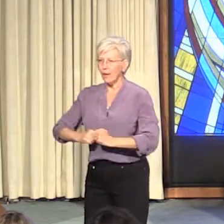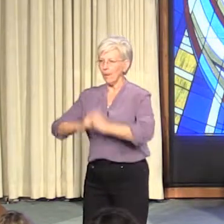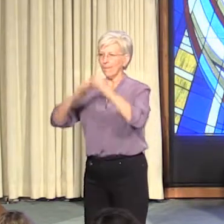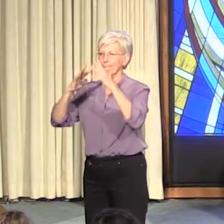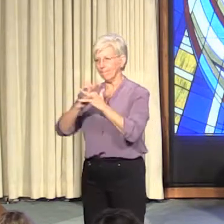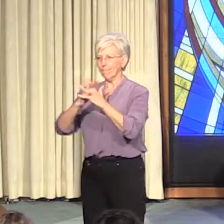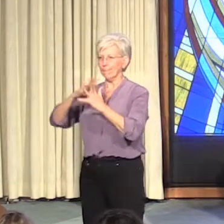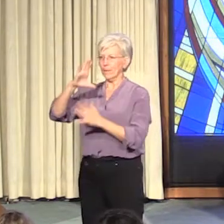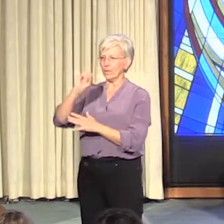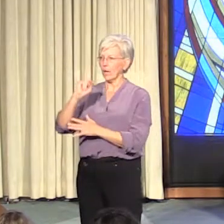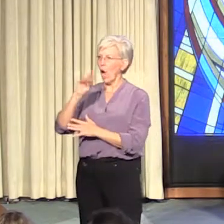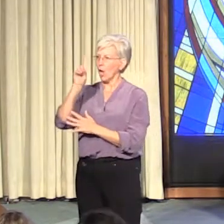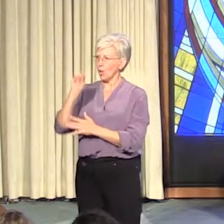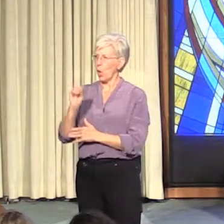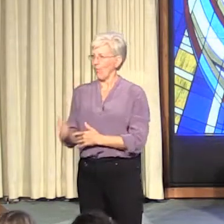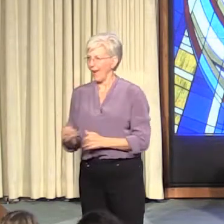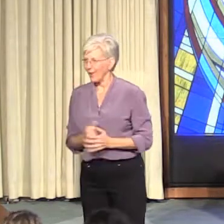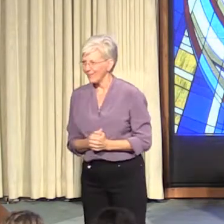ignore it.